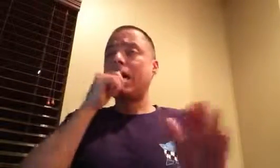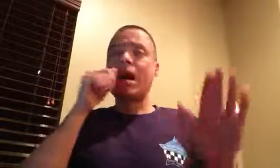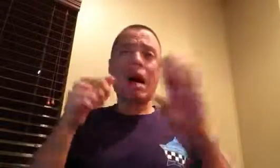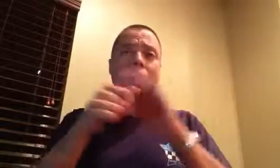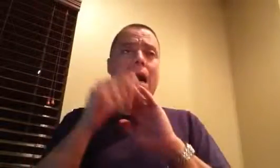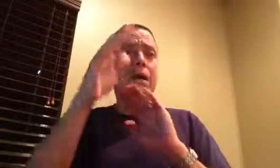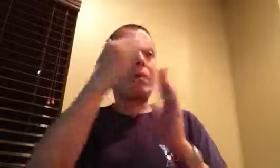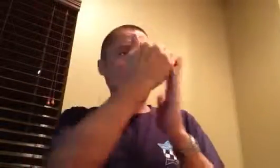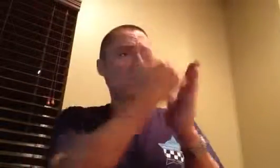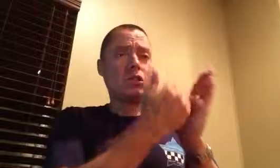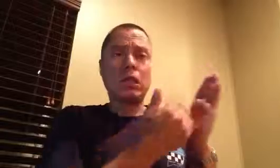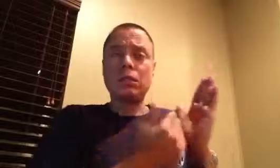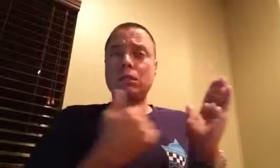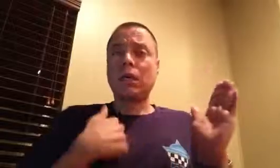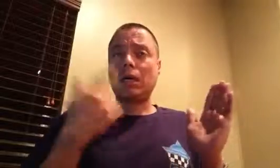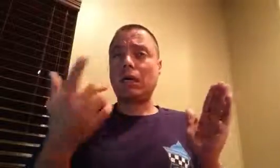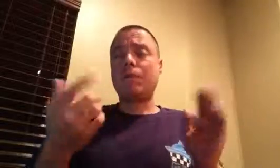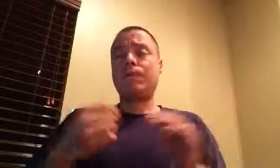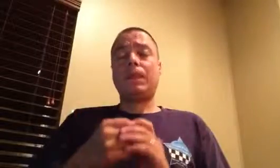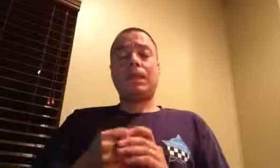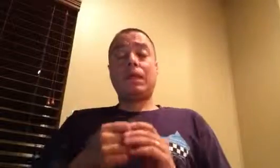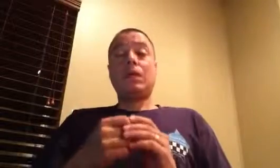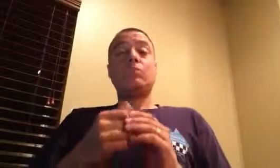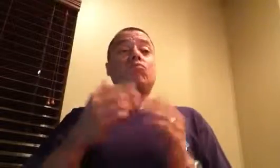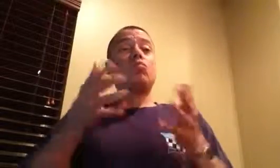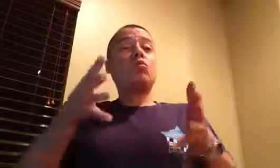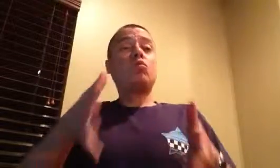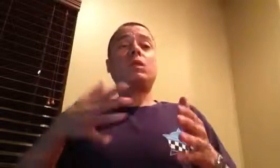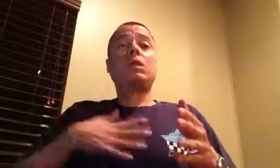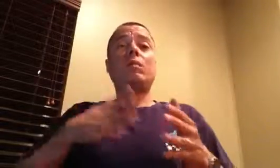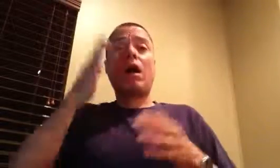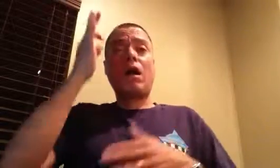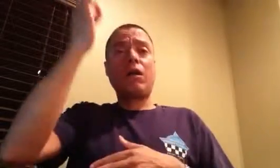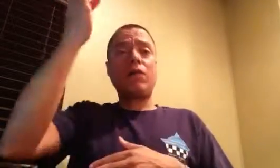future is not like losing an election or a few points on the stock market.